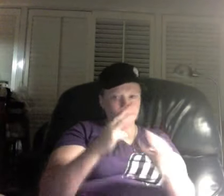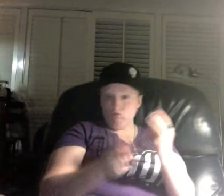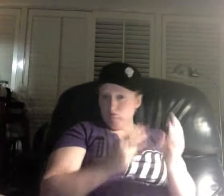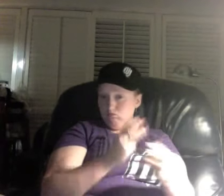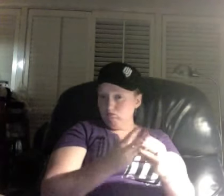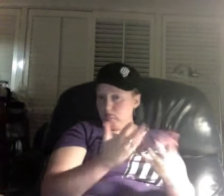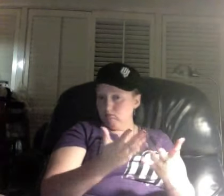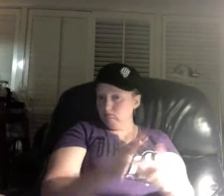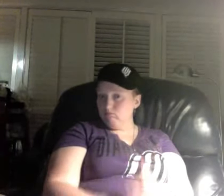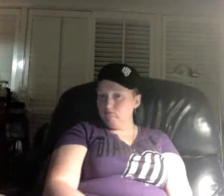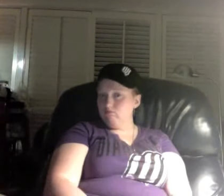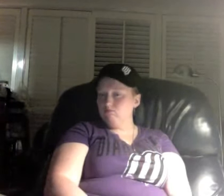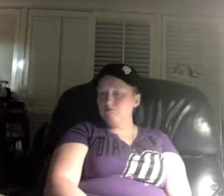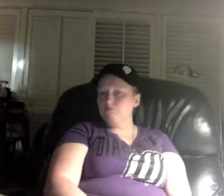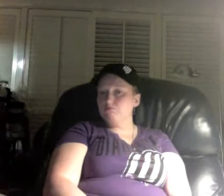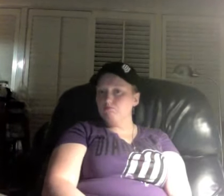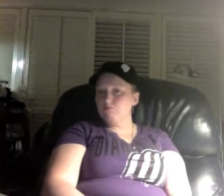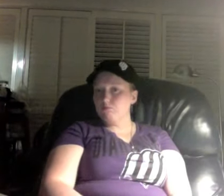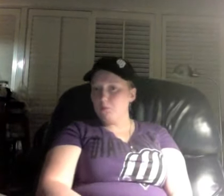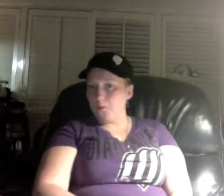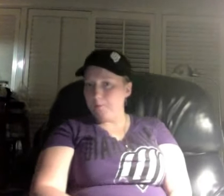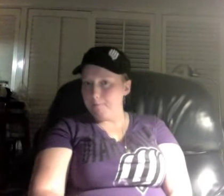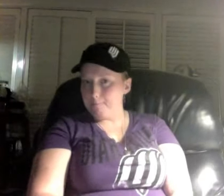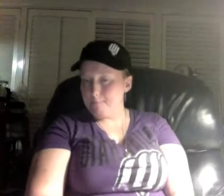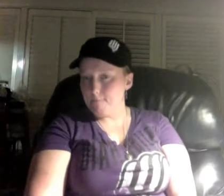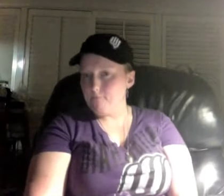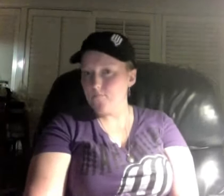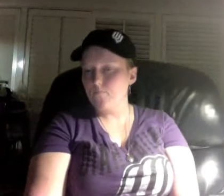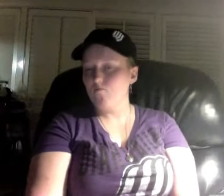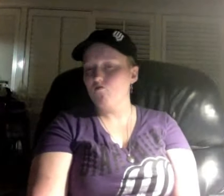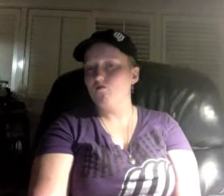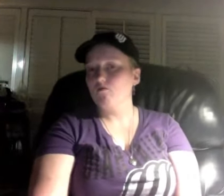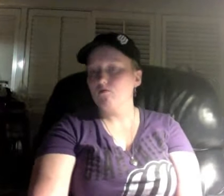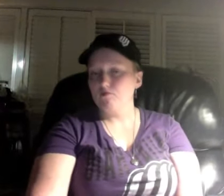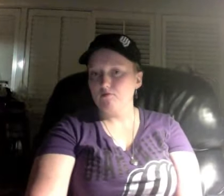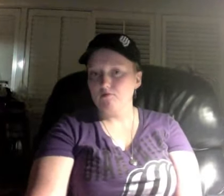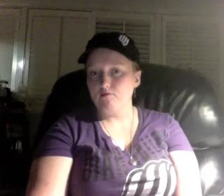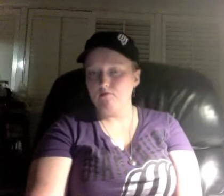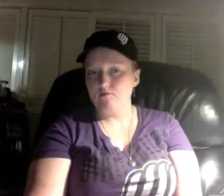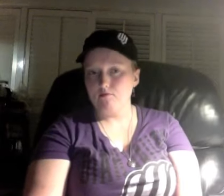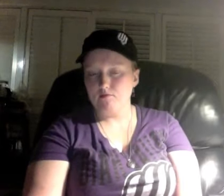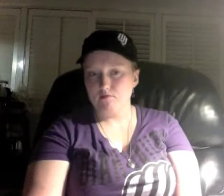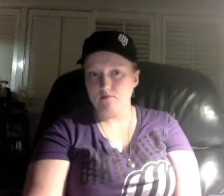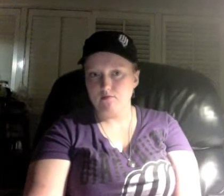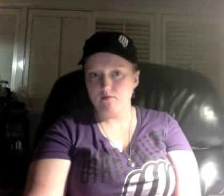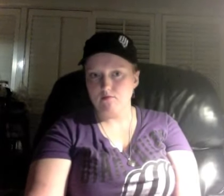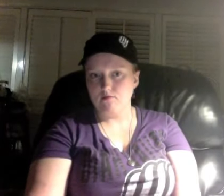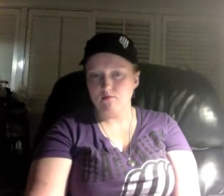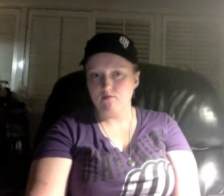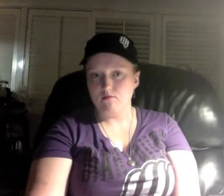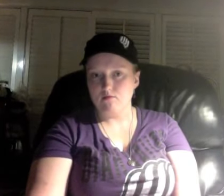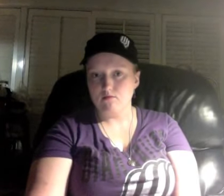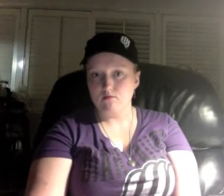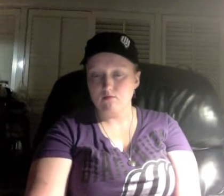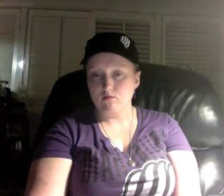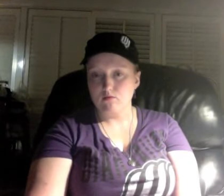And then so after that, we do the Children's Creed, which is kind of like the Nicene Creed, but written for children so that they